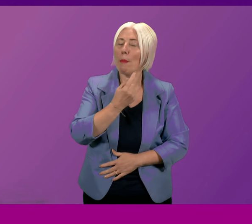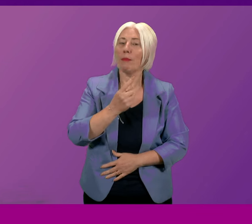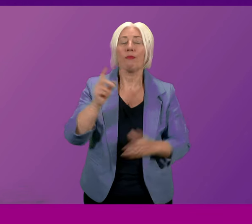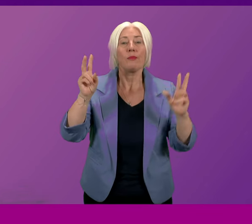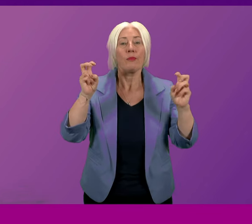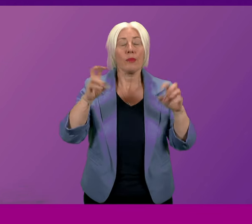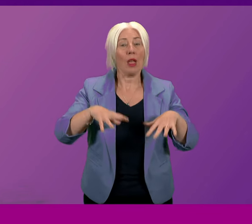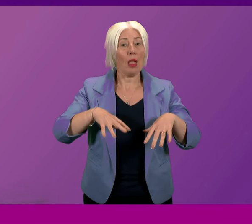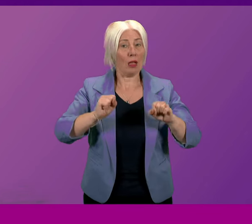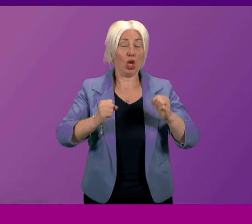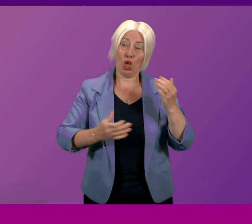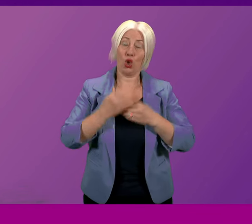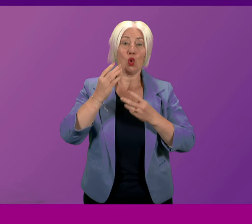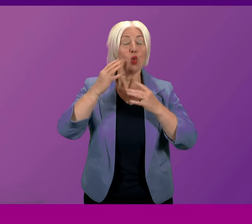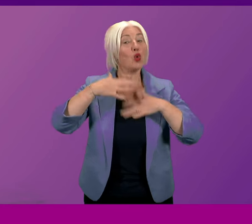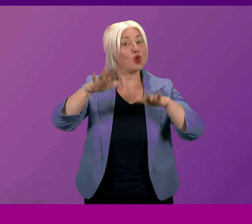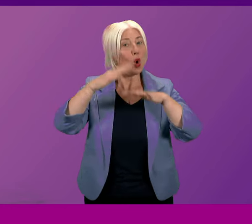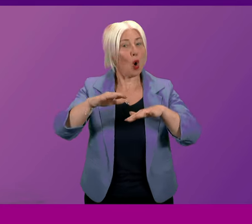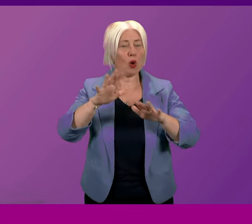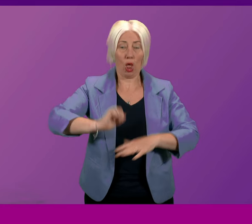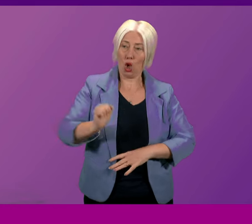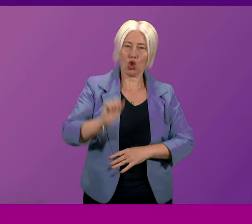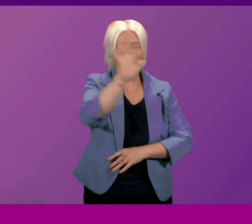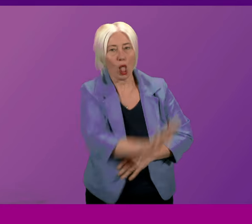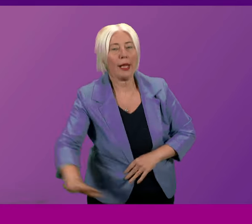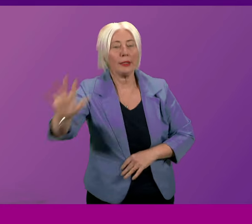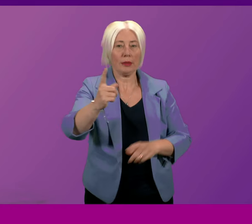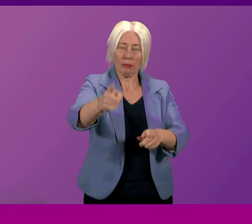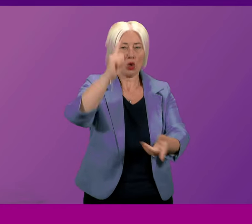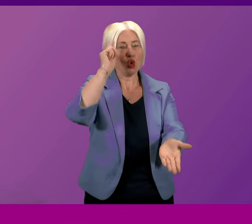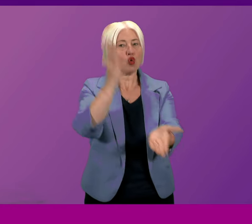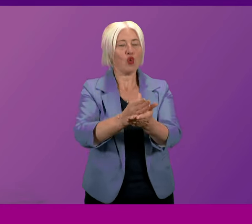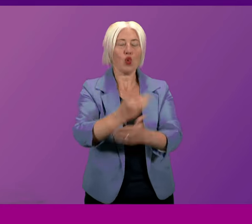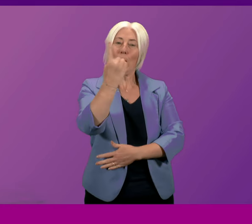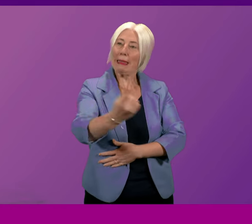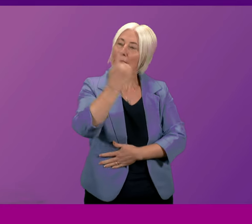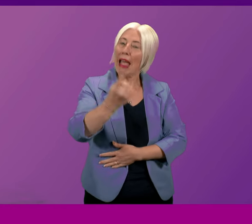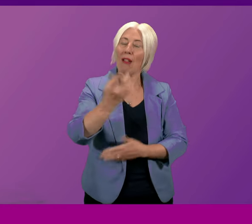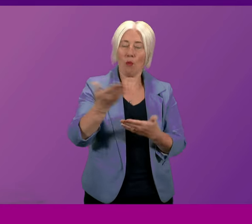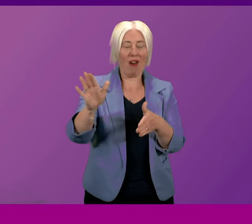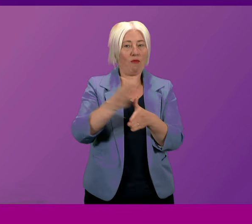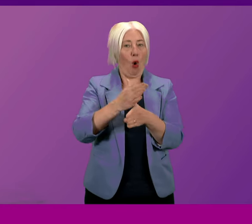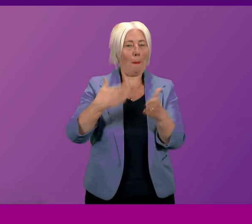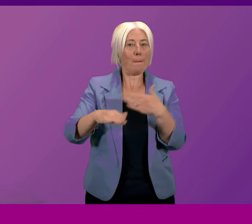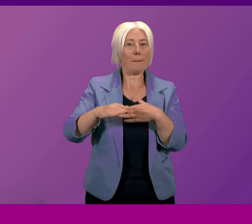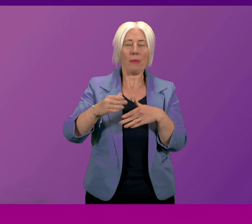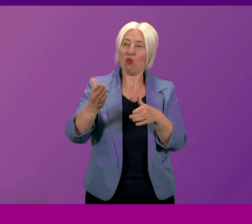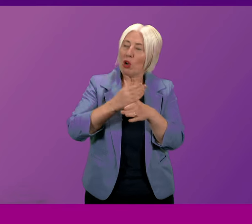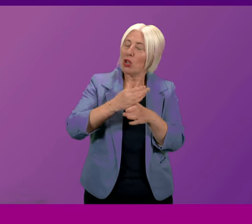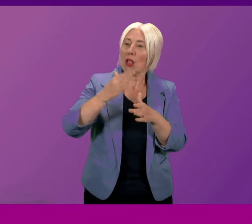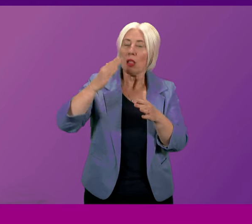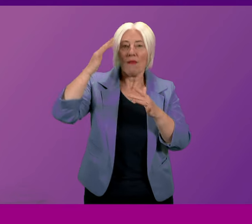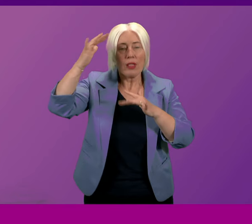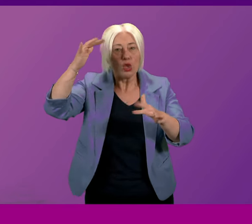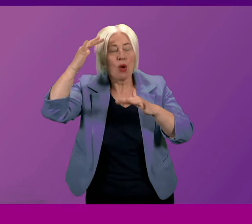Let it be true to itself and to its origins, inventive, original, philosophical.